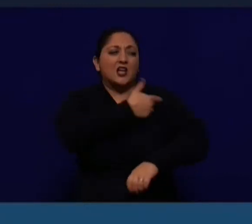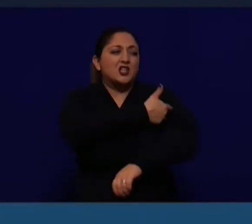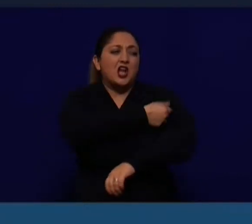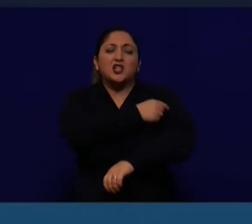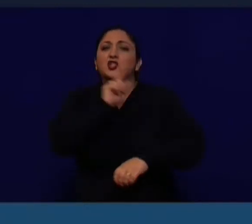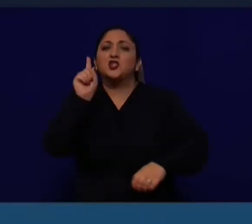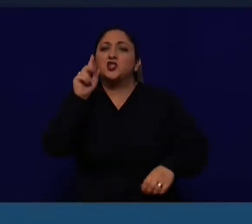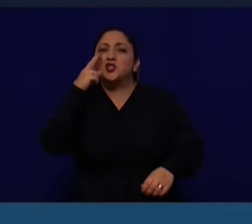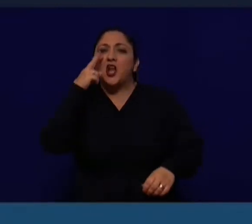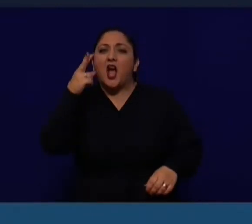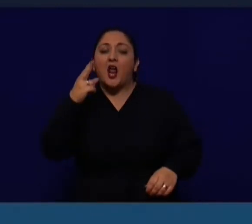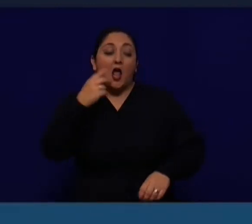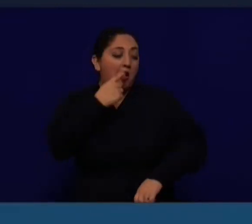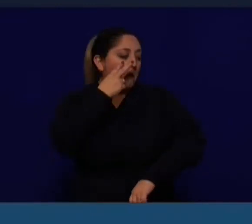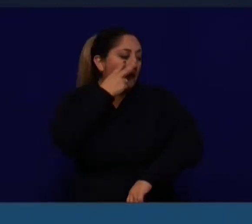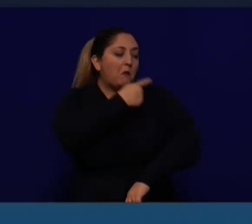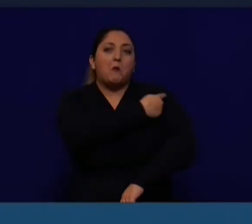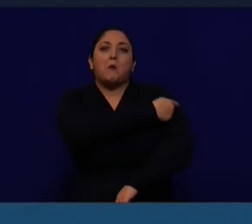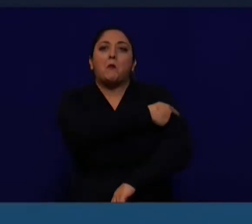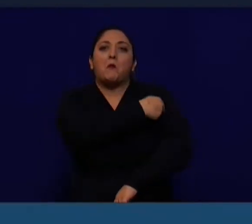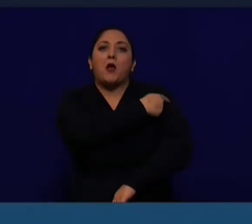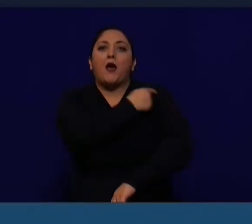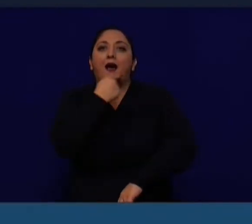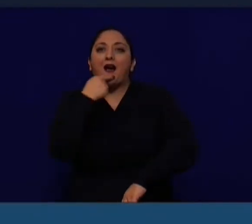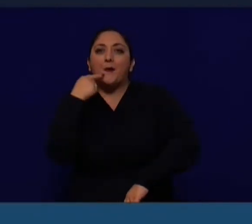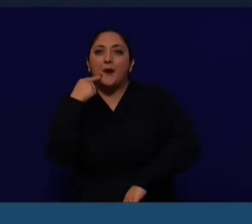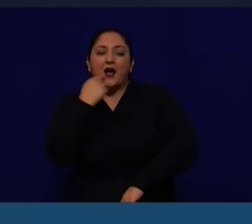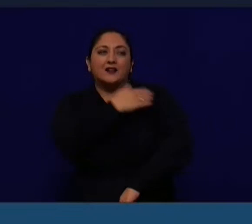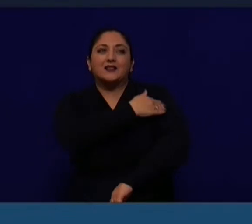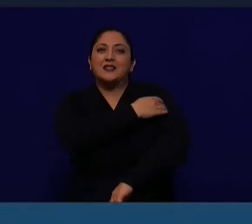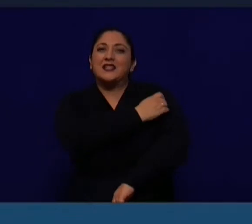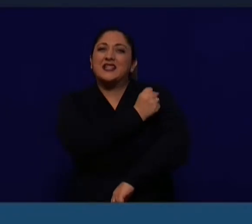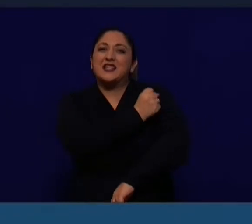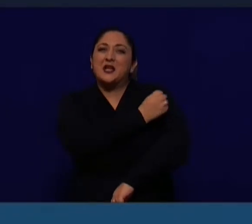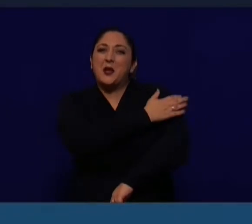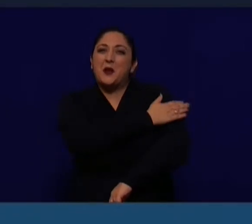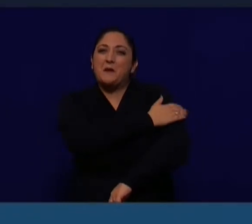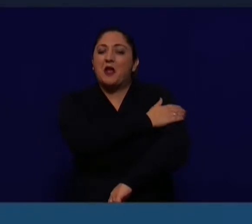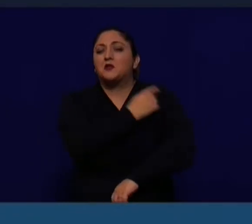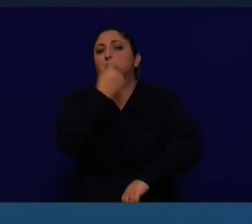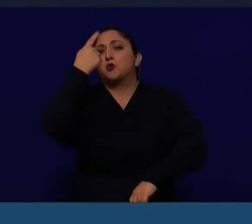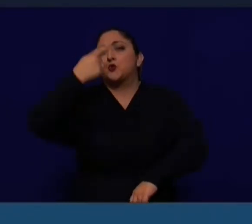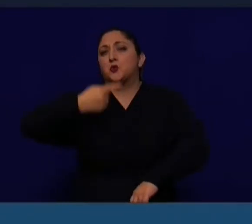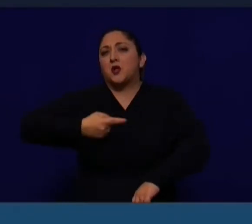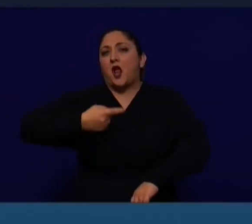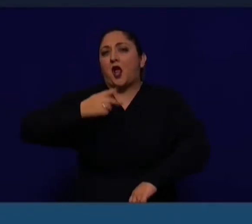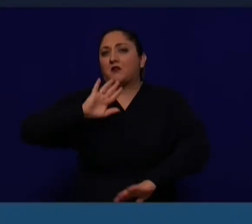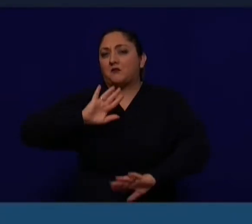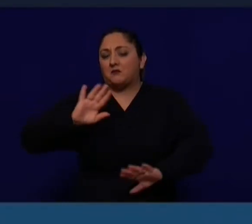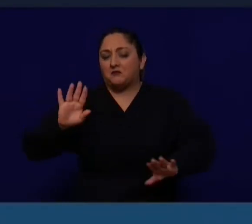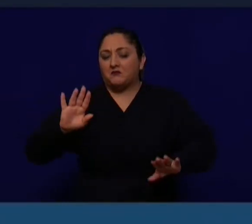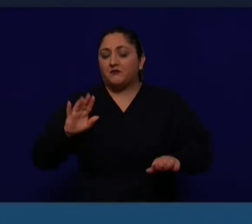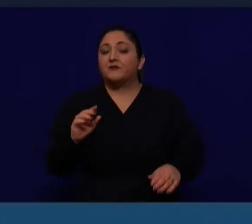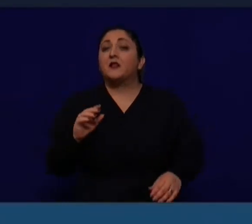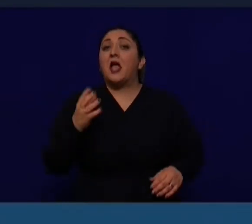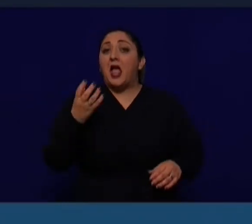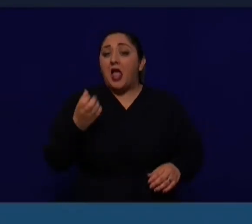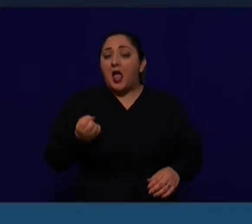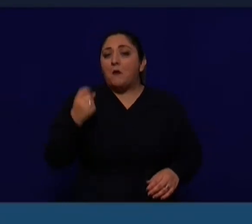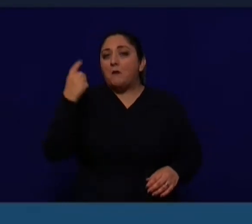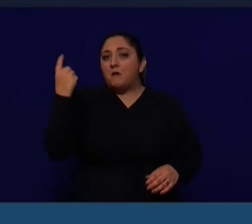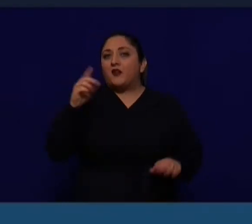jista' jkun li tħoss idejk ftit ibsa, tajjeb jista' jkun xi ġurnata jew tnejn, u min kellu xi ftit den